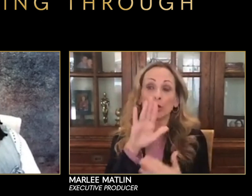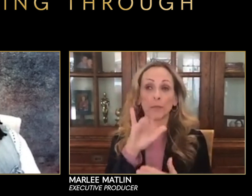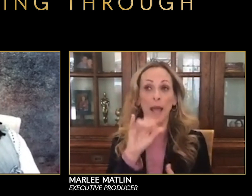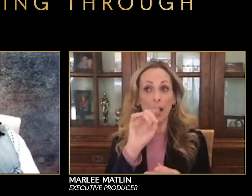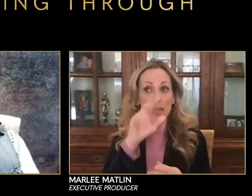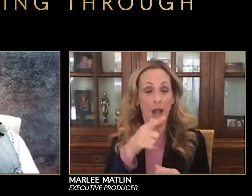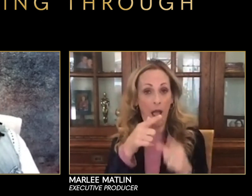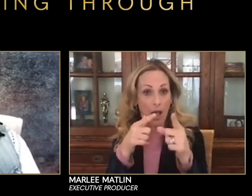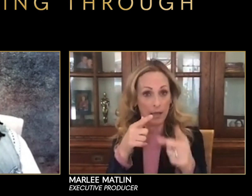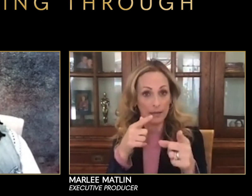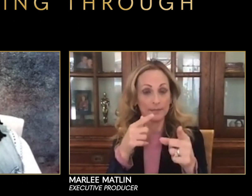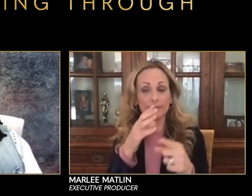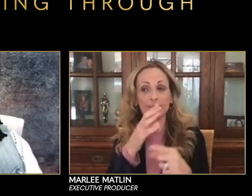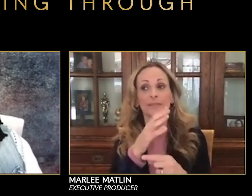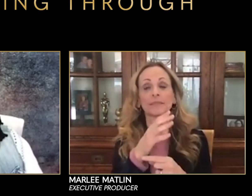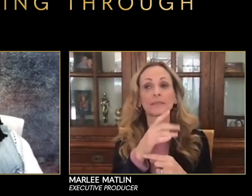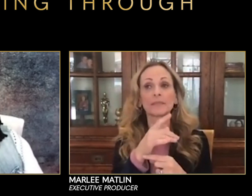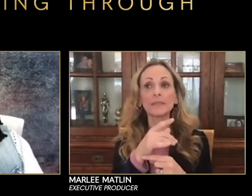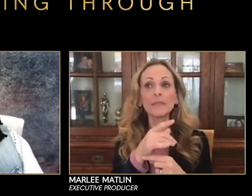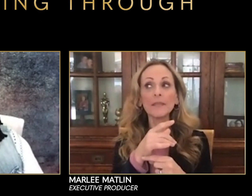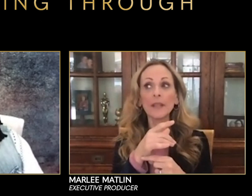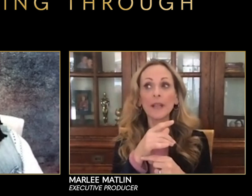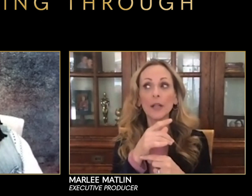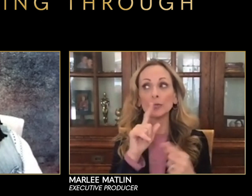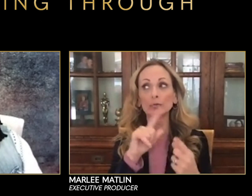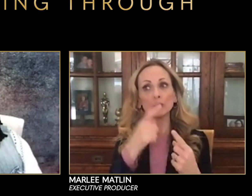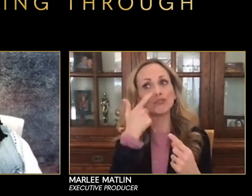When I was approached by Doug